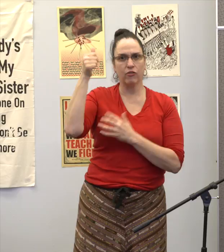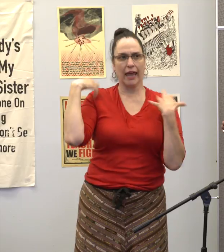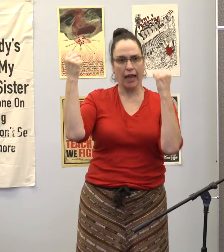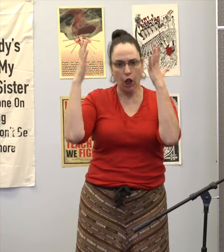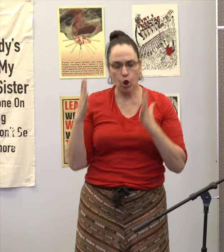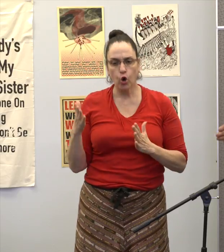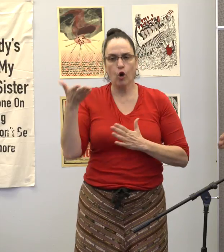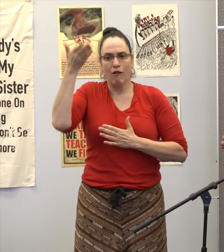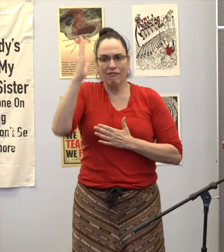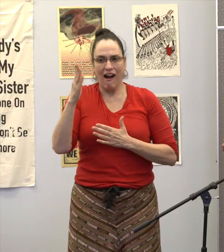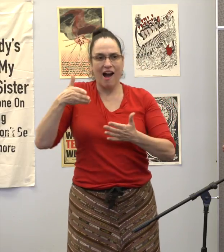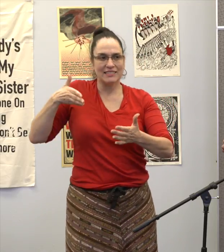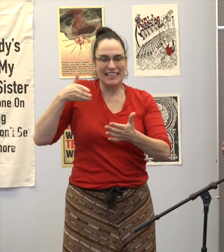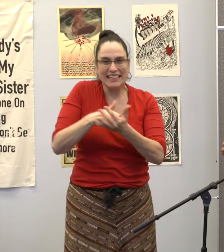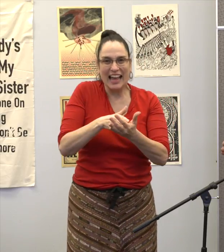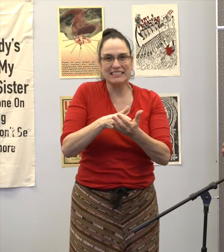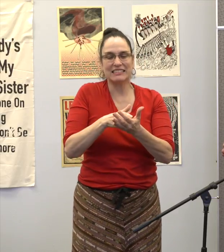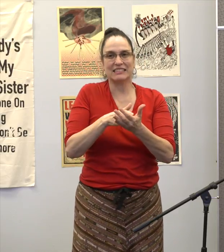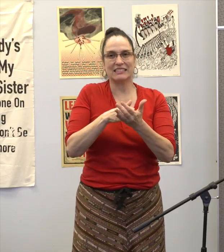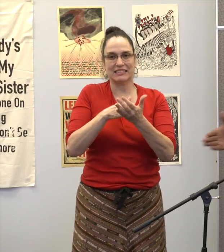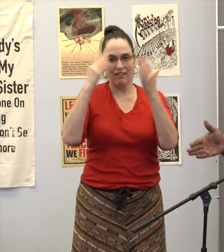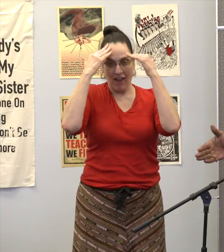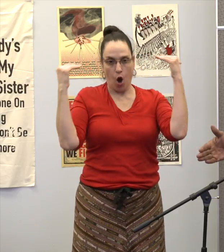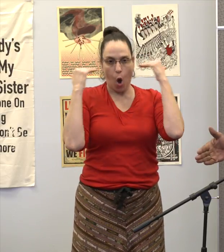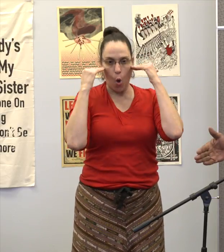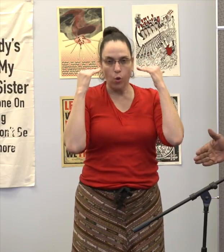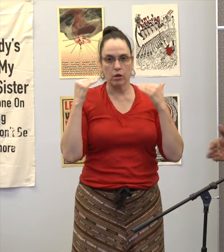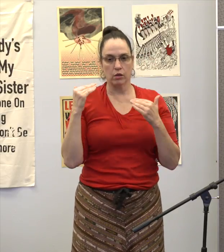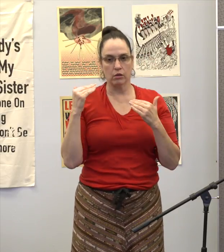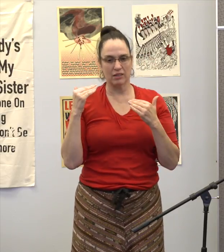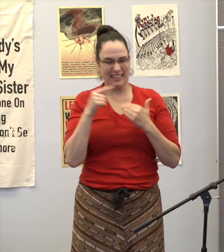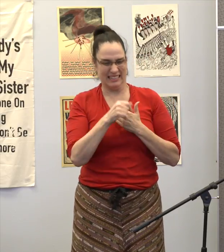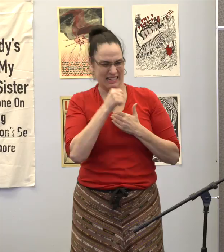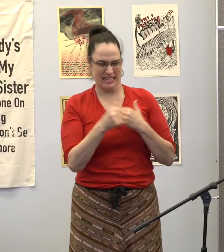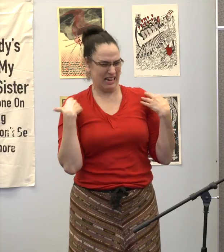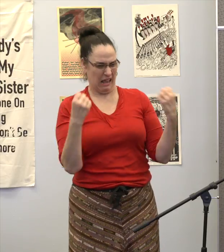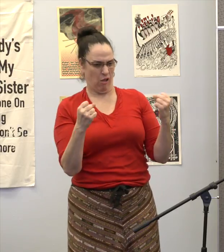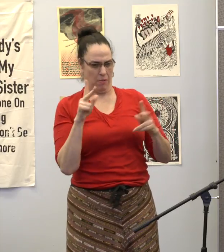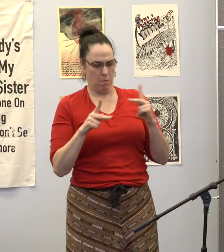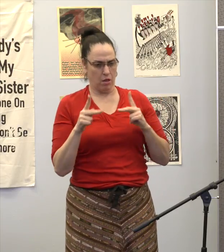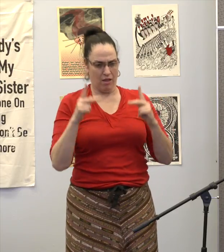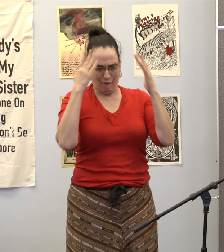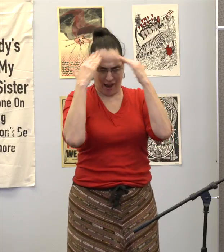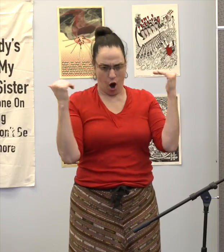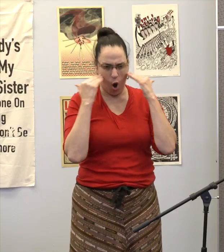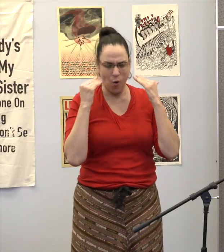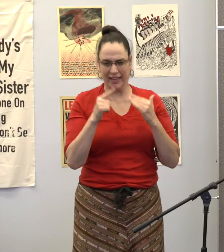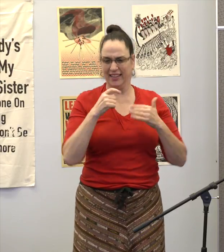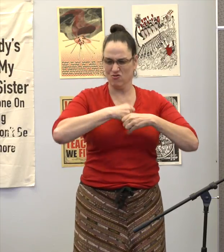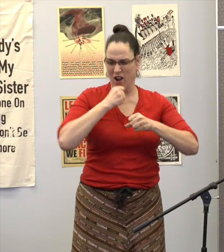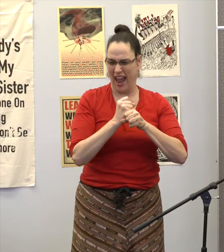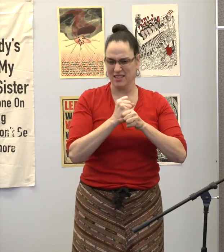is against Pharaoh, who doesn't heal. Pharaoh, who has